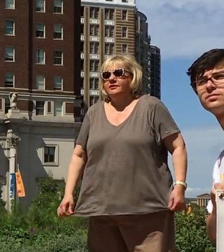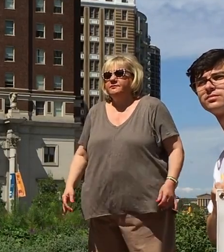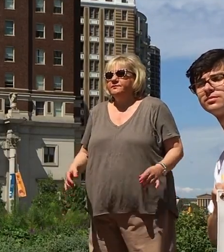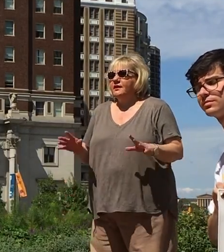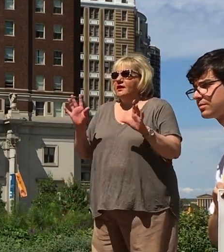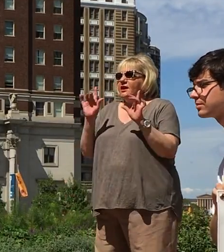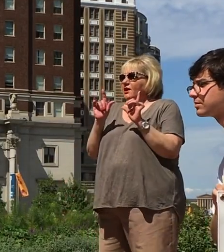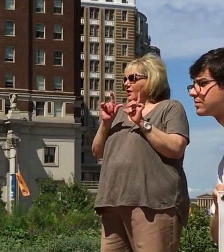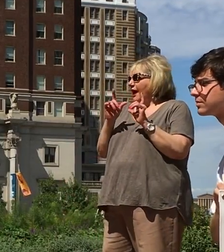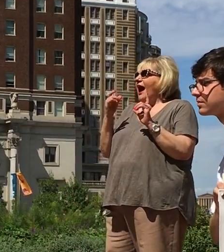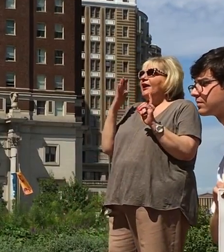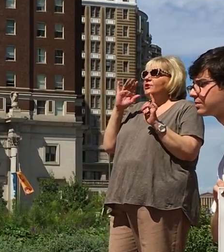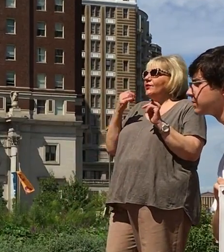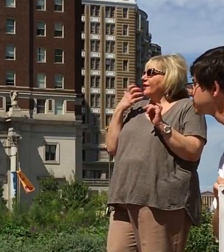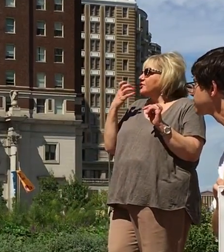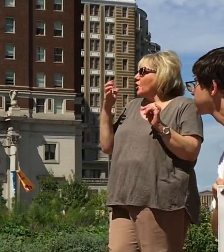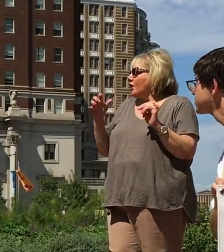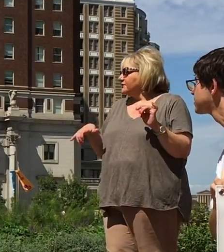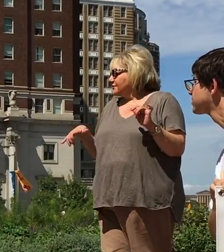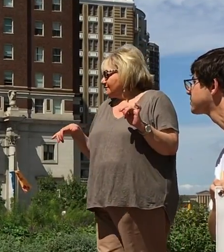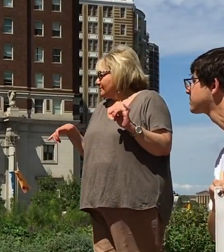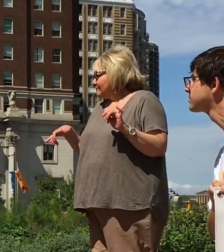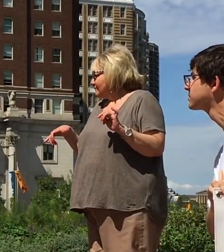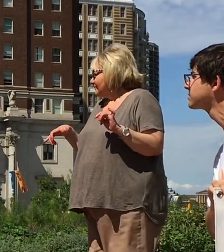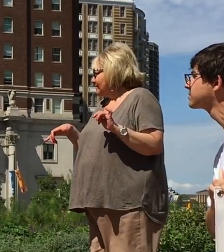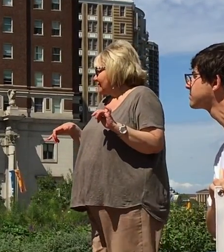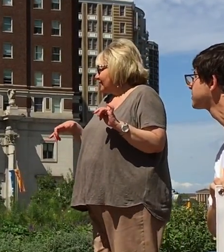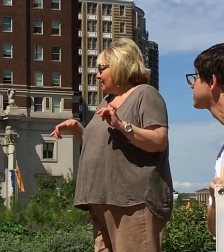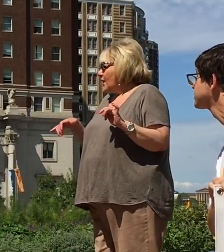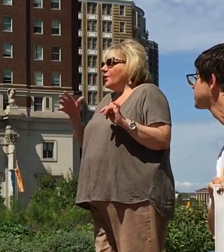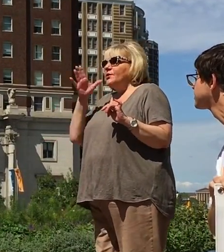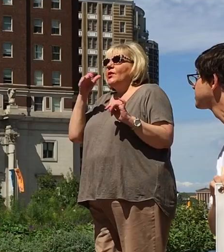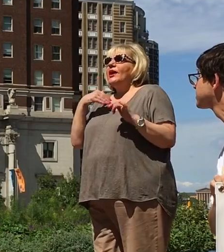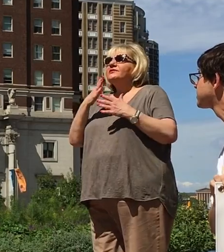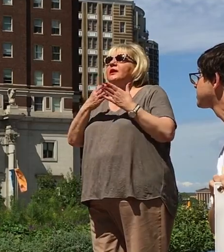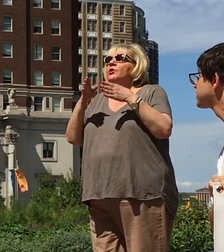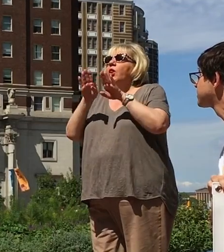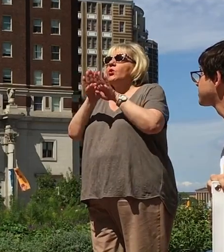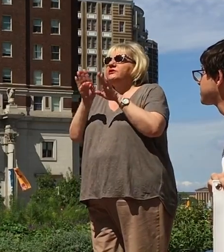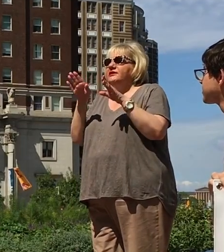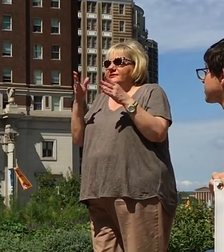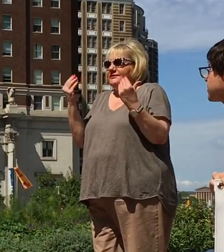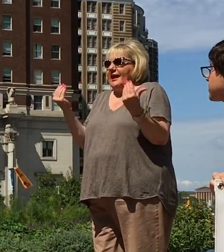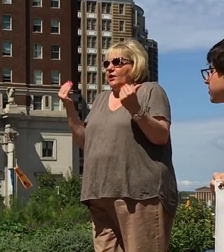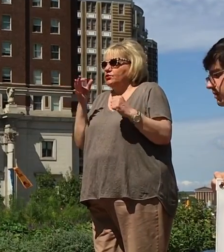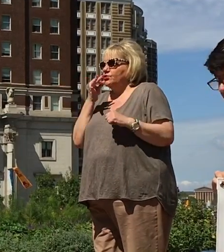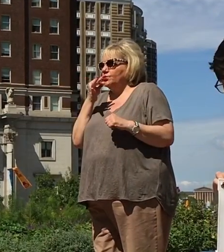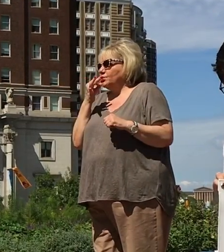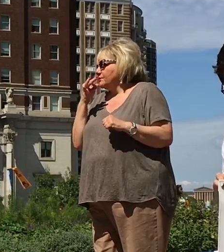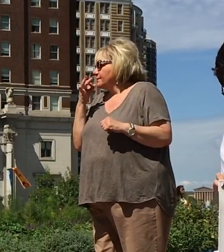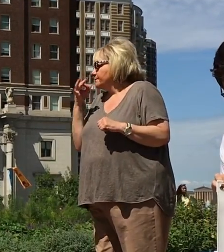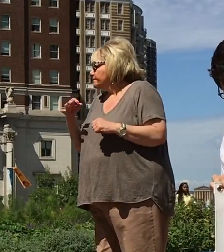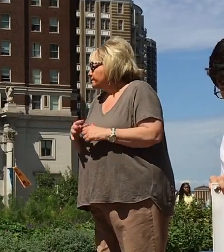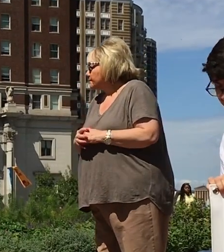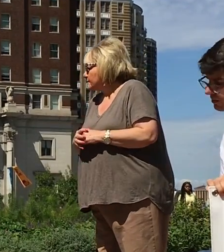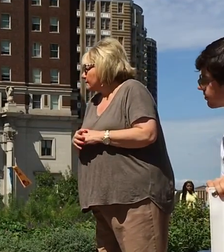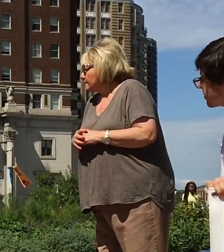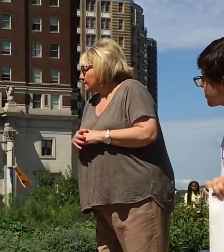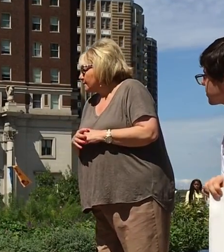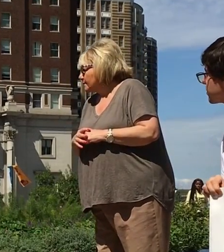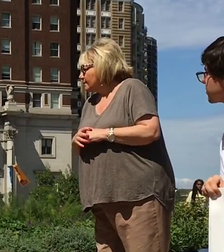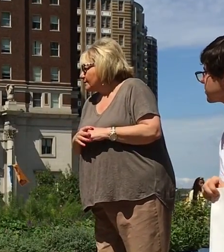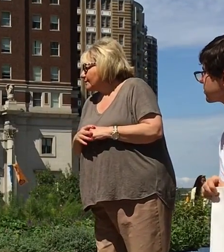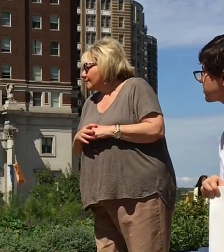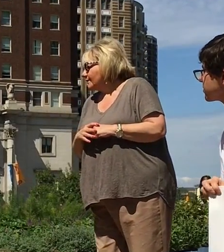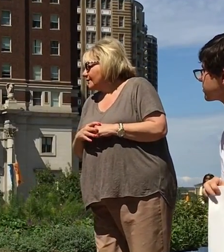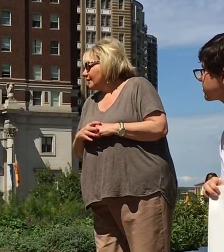almost ending up. It's getting a little hotter, and Martha will just give a closing words in a minute. I was most recently elected as